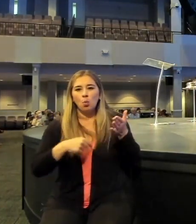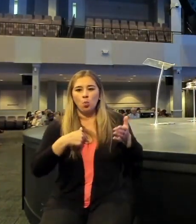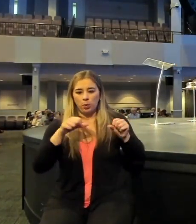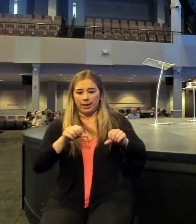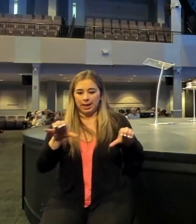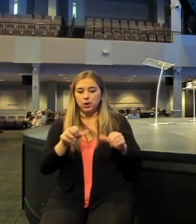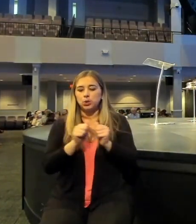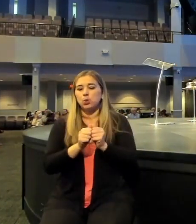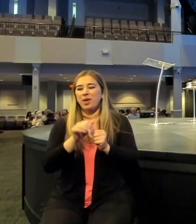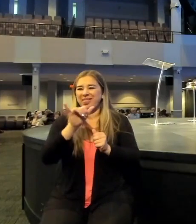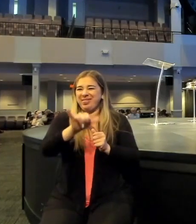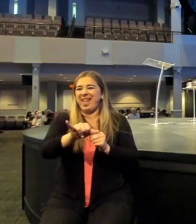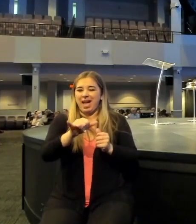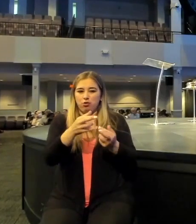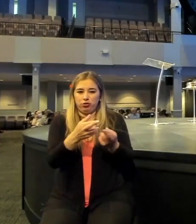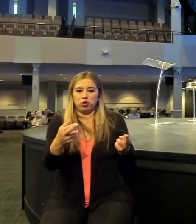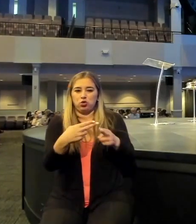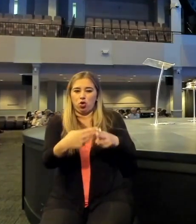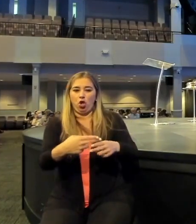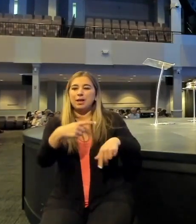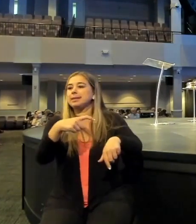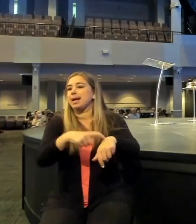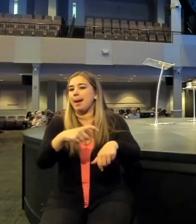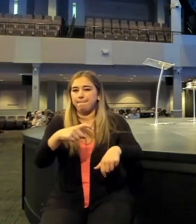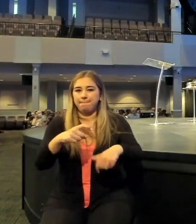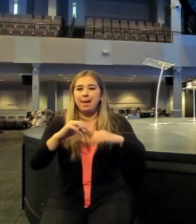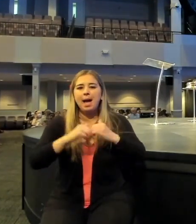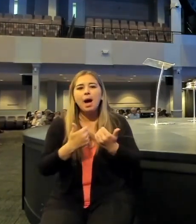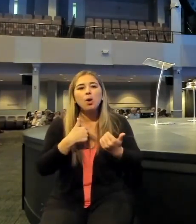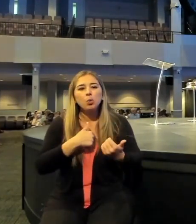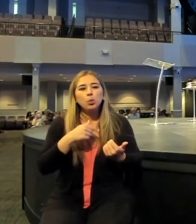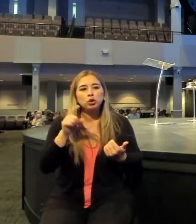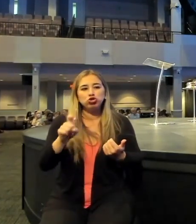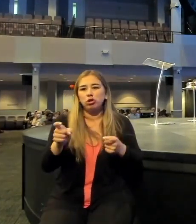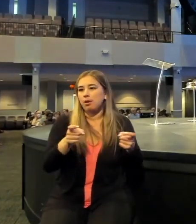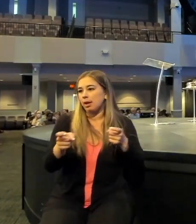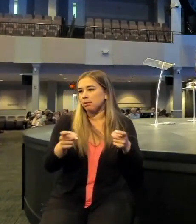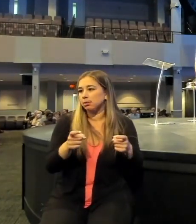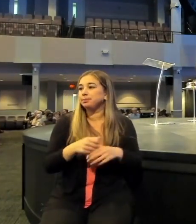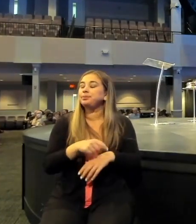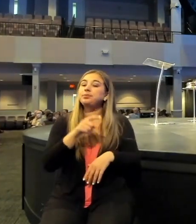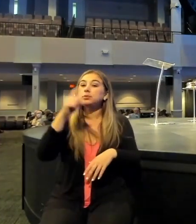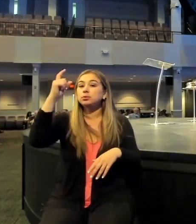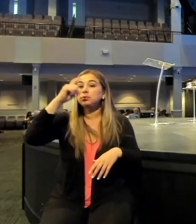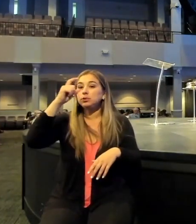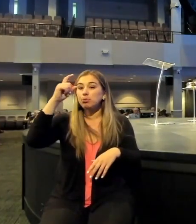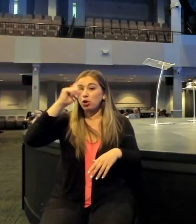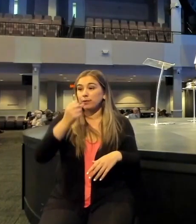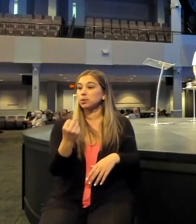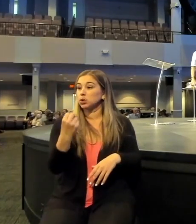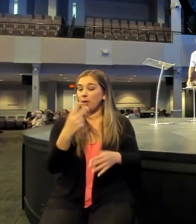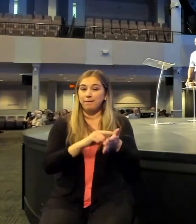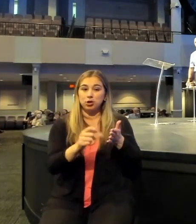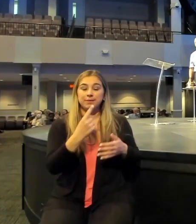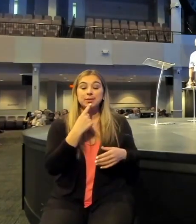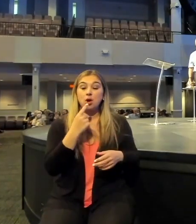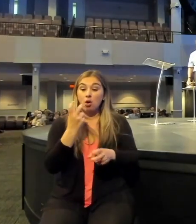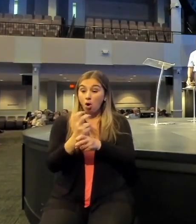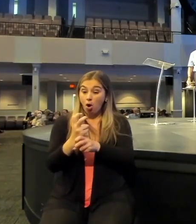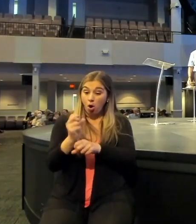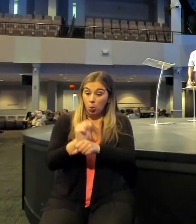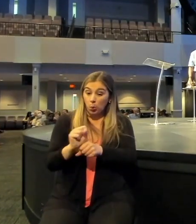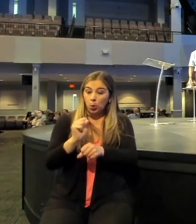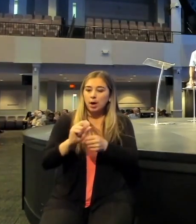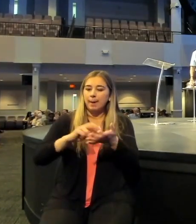this resource called time. How do we handle it? And take a look at Proverbs 12, verse 11. Hard work